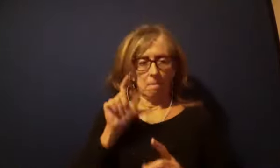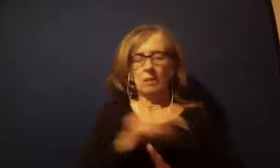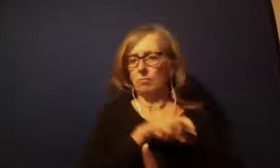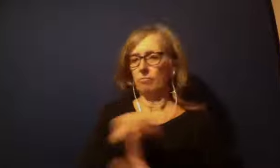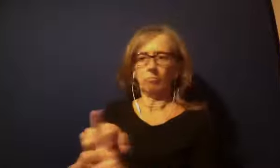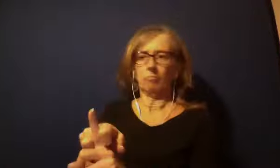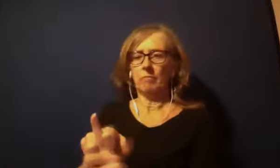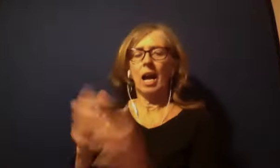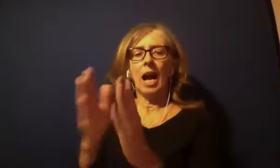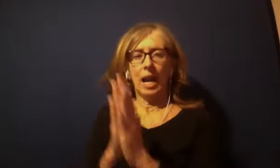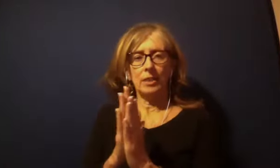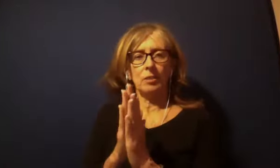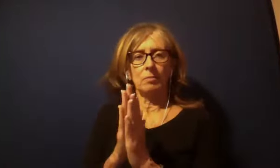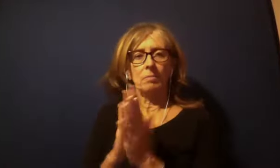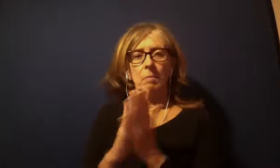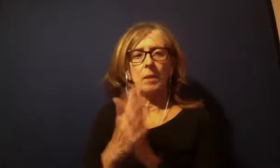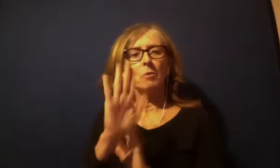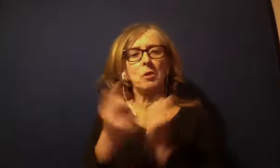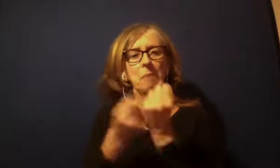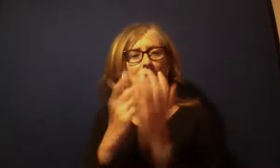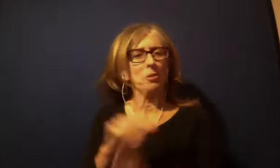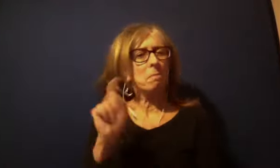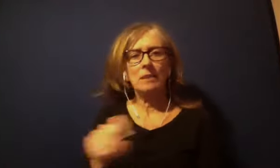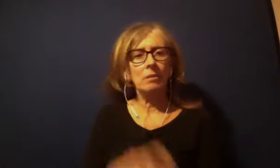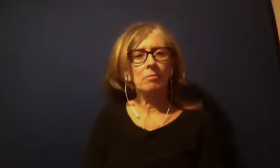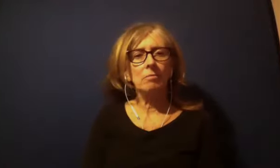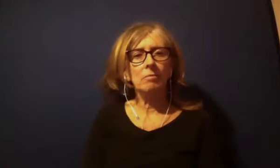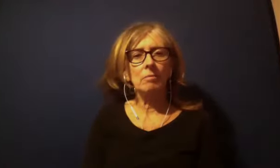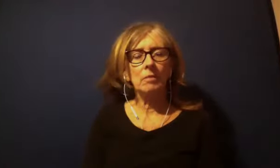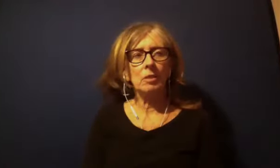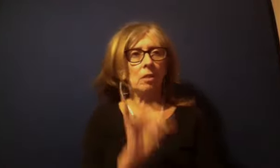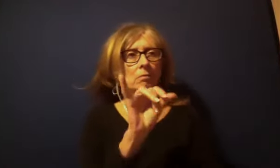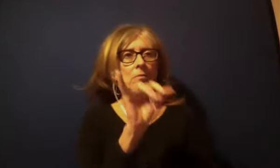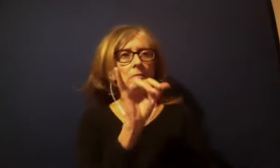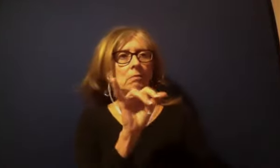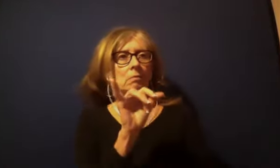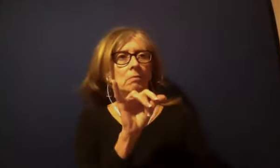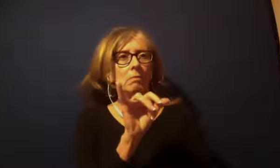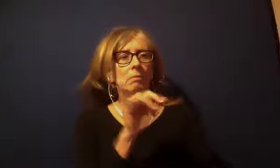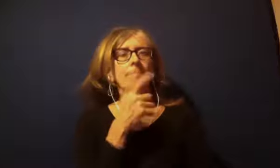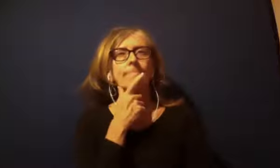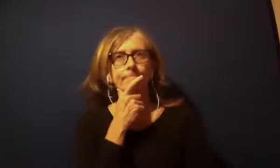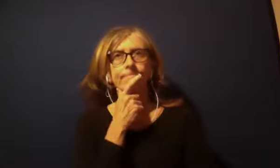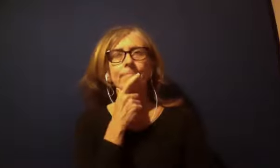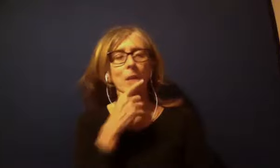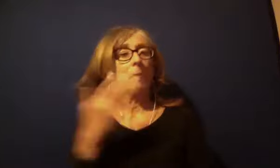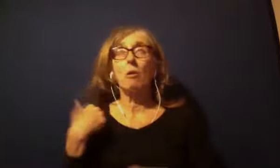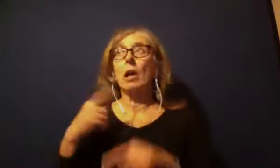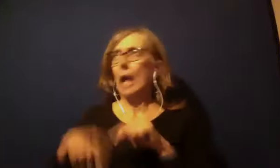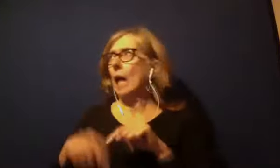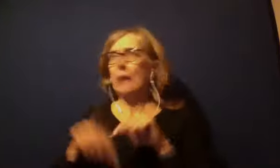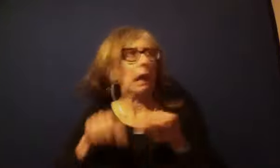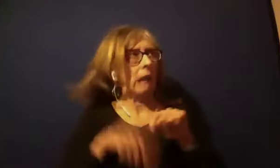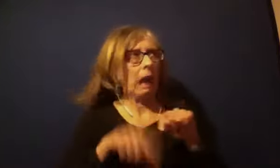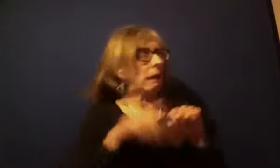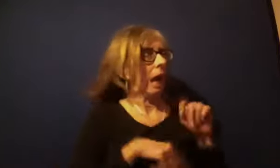And I was like, oh my God, I've got to do this. I've got to do this. And there and then I decided, right, I'm going to break away from all the things that I was trying to do to fix myself, and I'm going